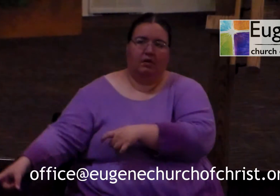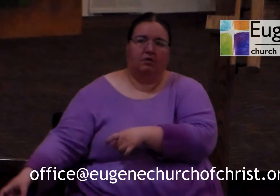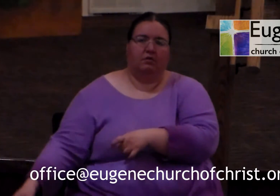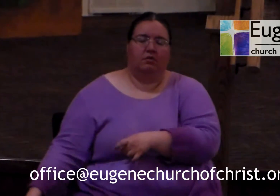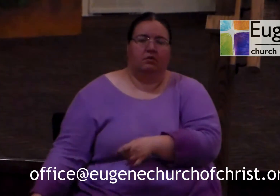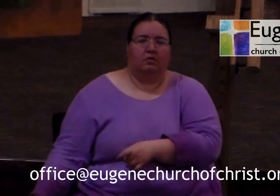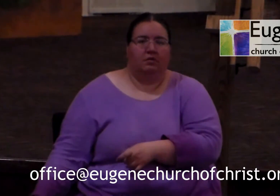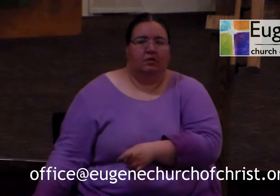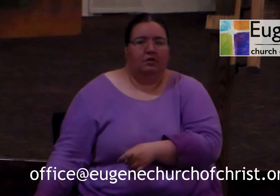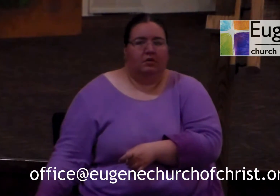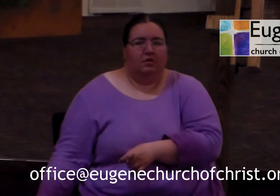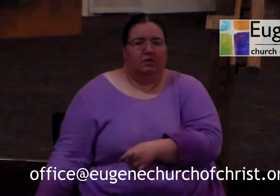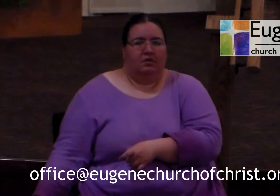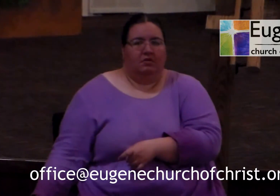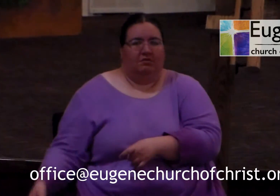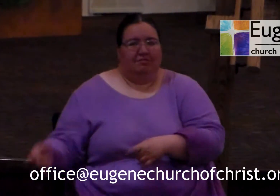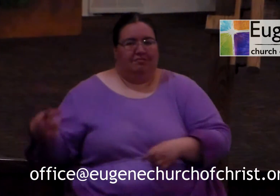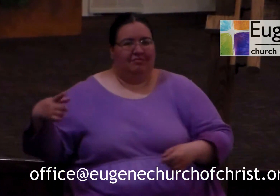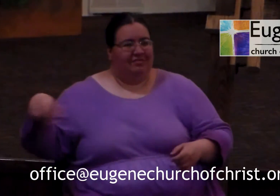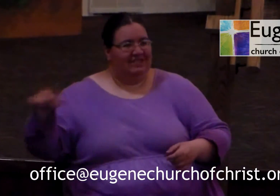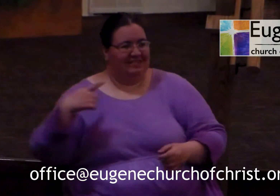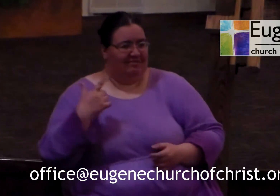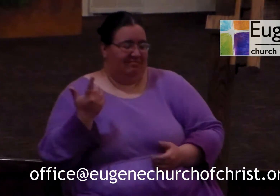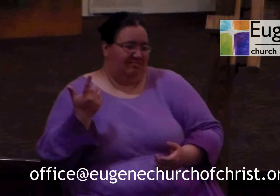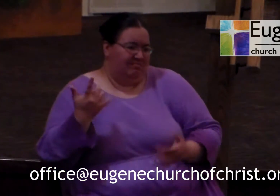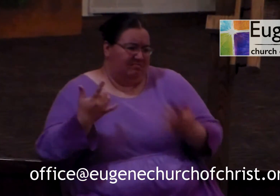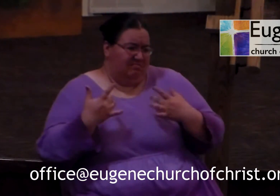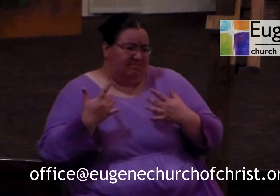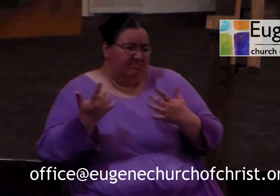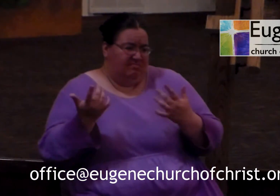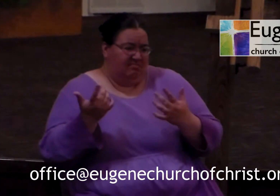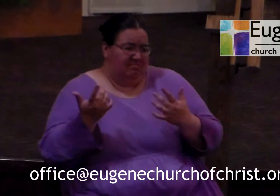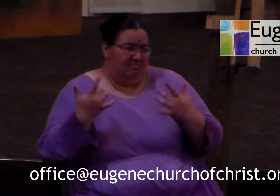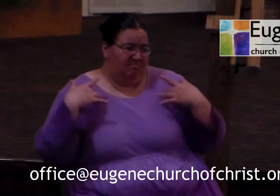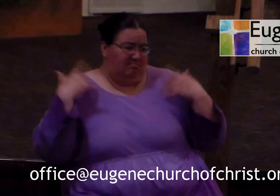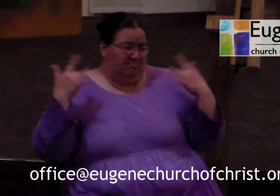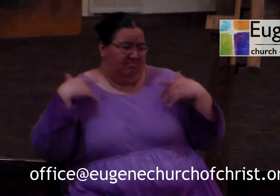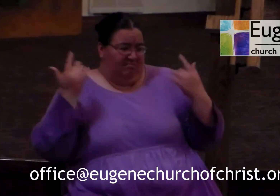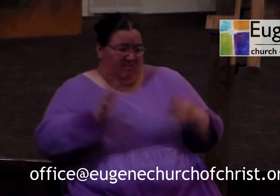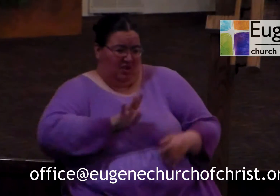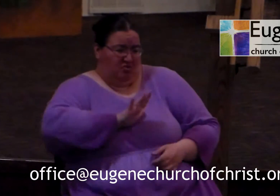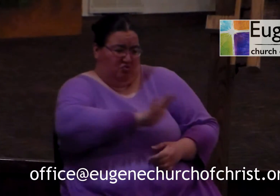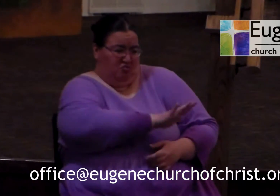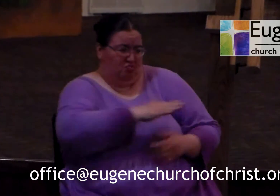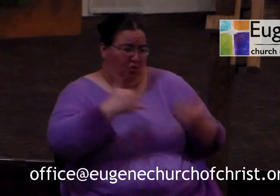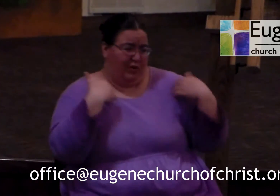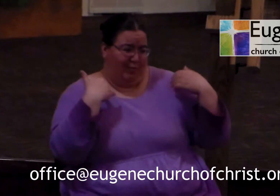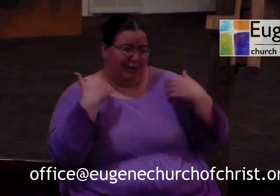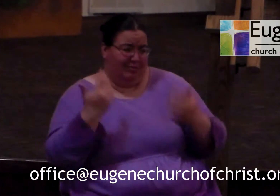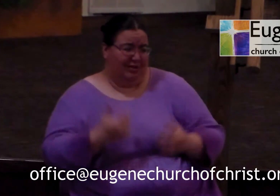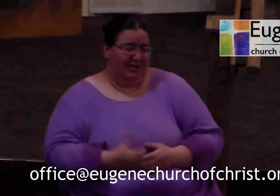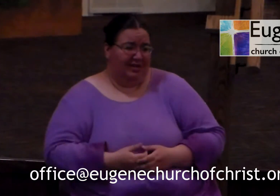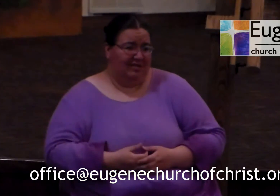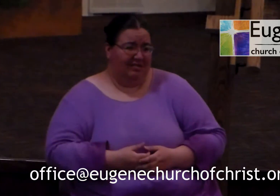What is this to us? They replied. That's your responsibility. It's not our problem. That's your problem. So he throws the